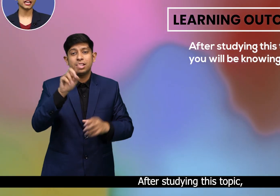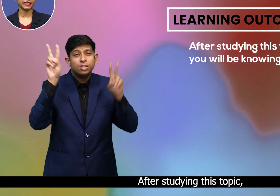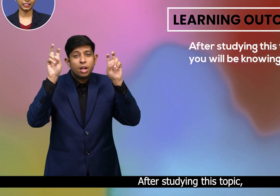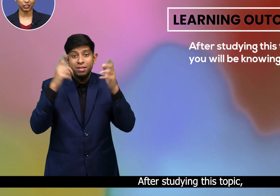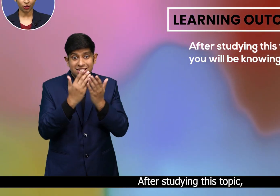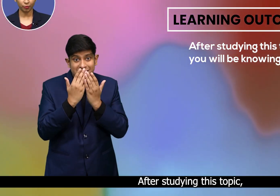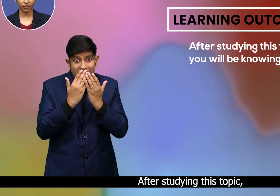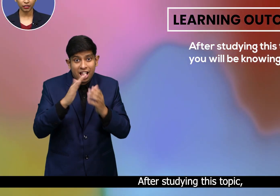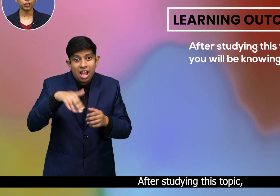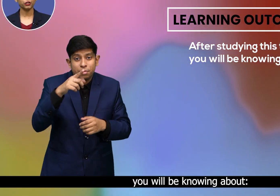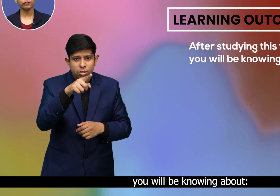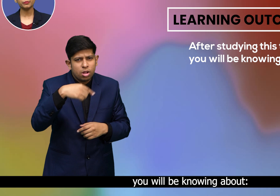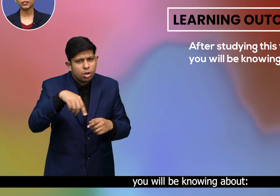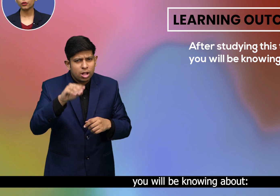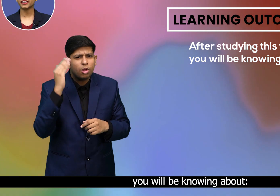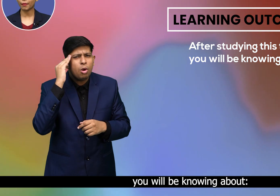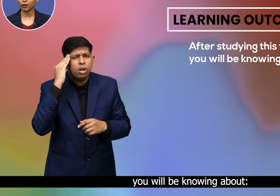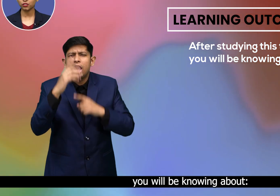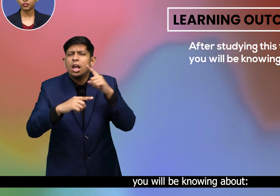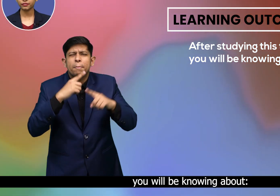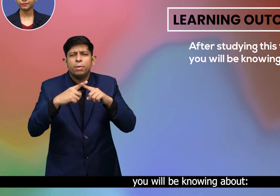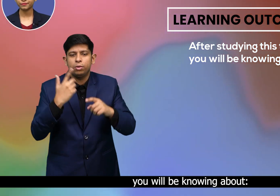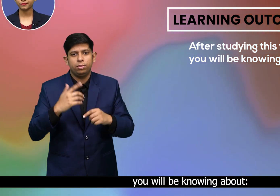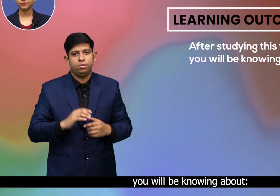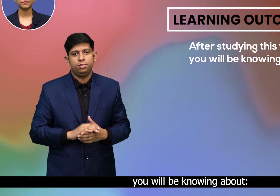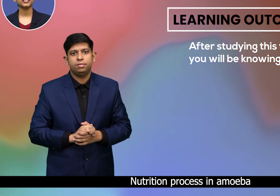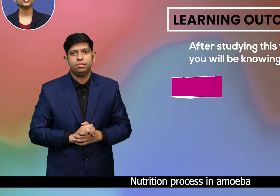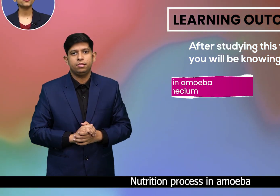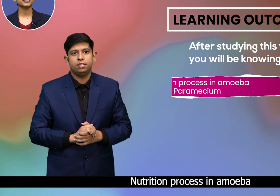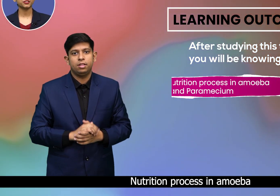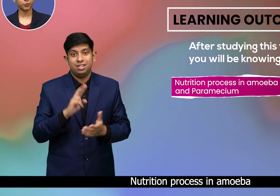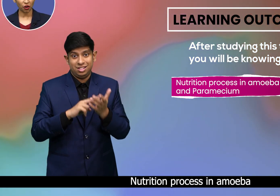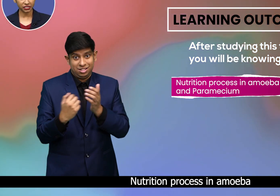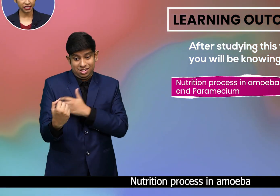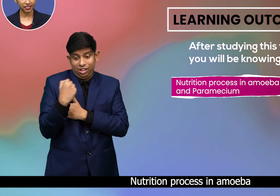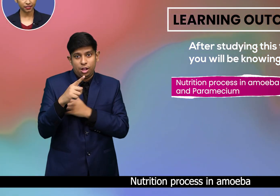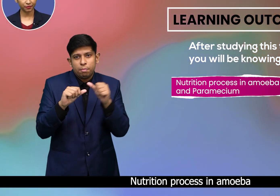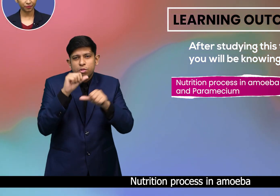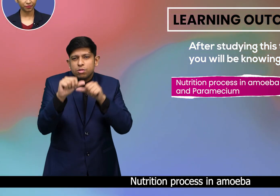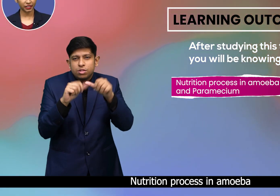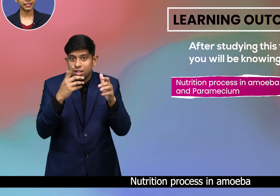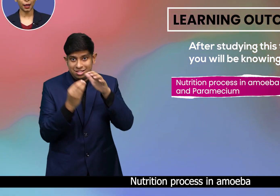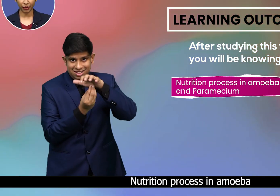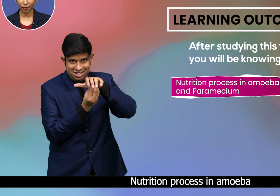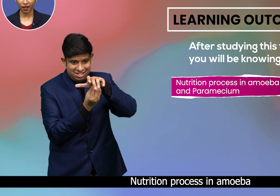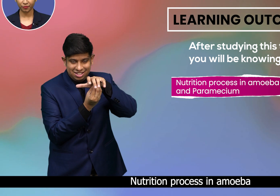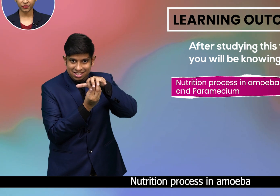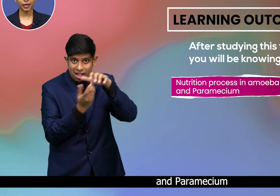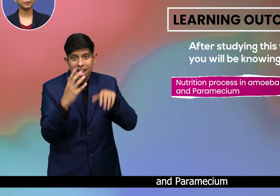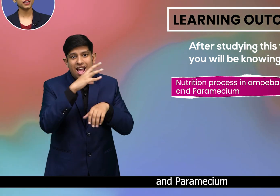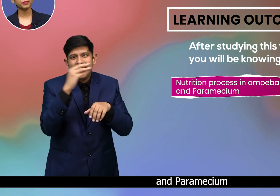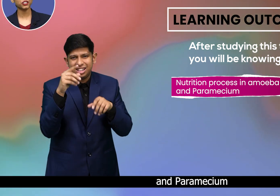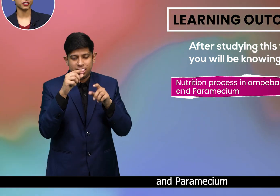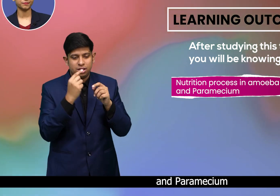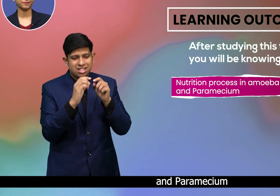After studying this topic, you will be knowing about nutrition process in amoeba